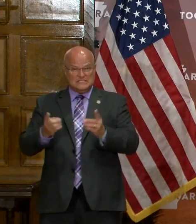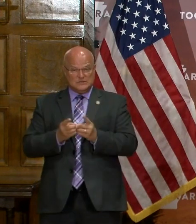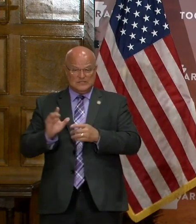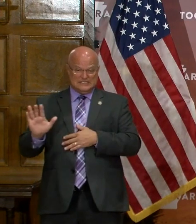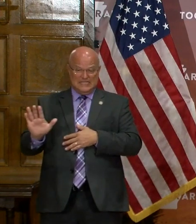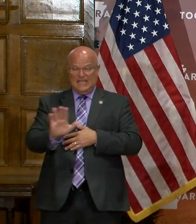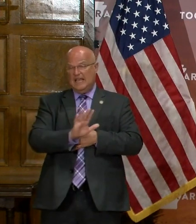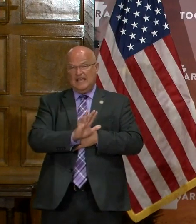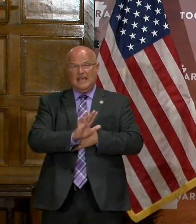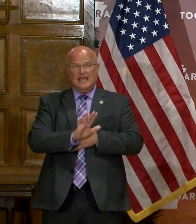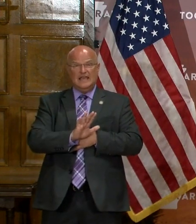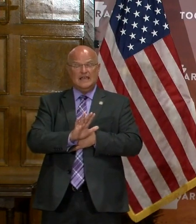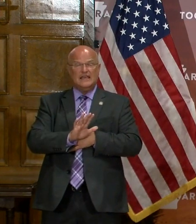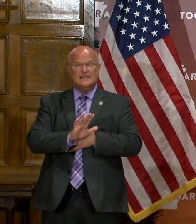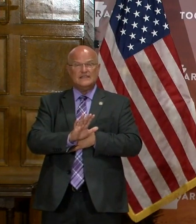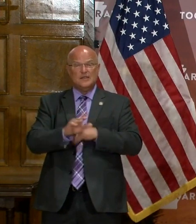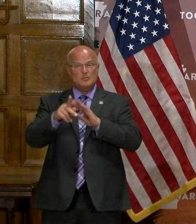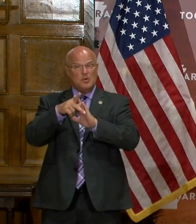and their